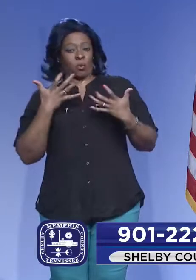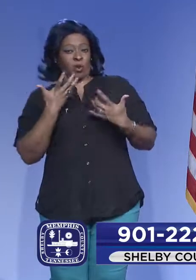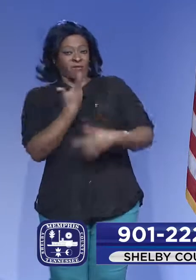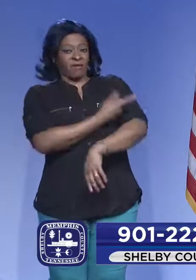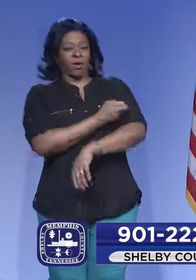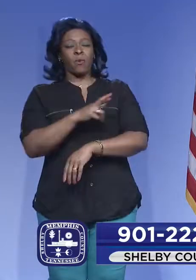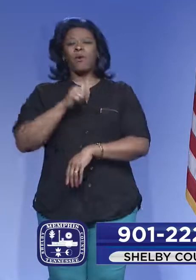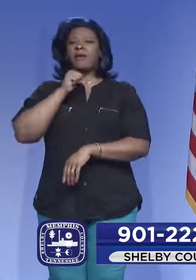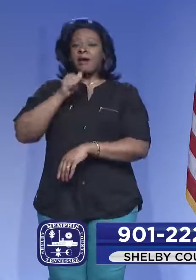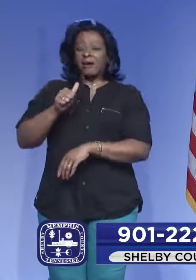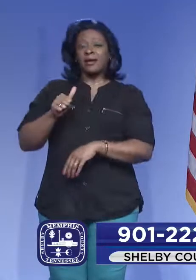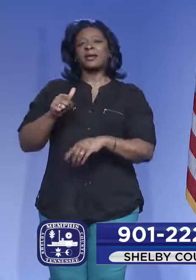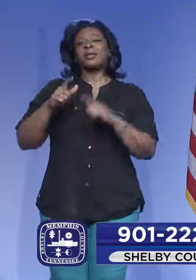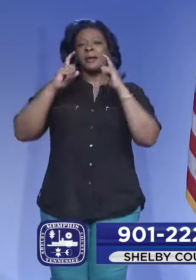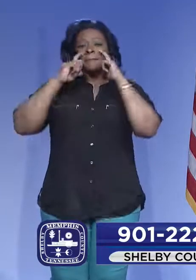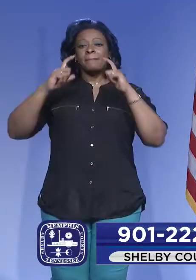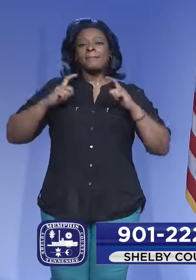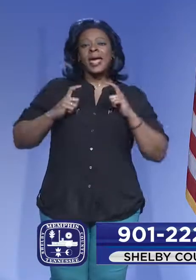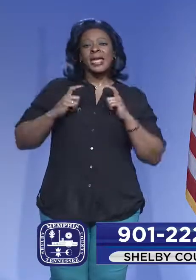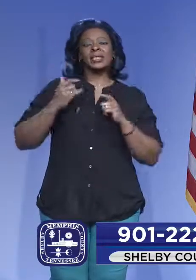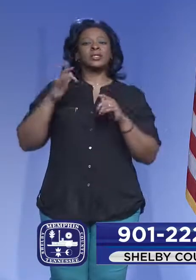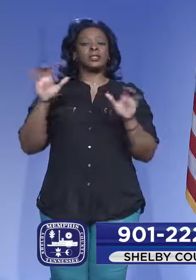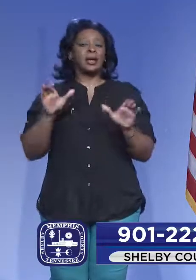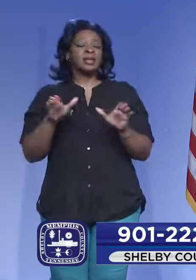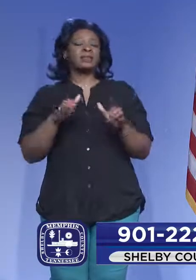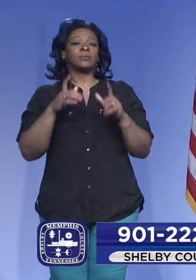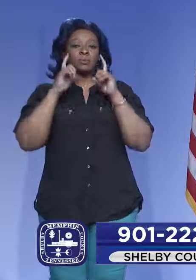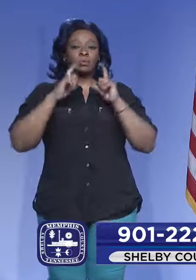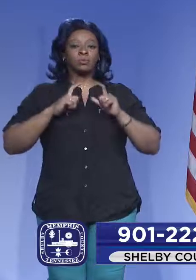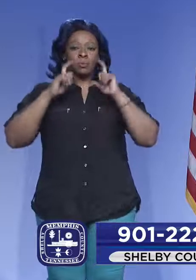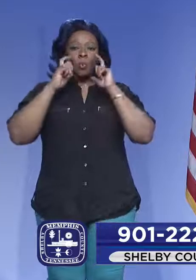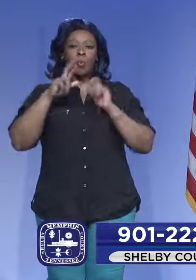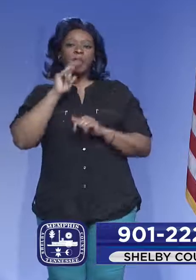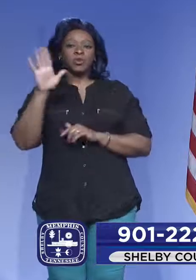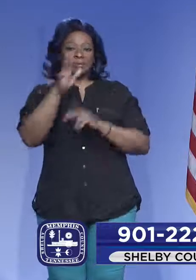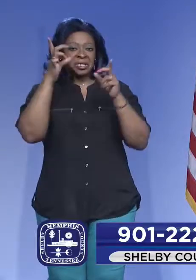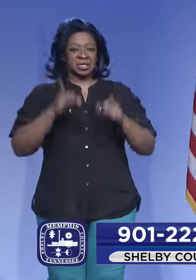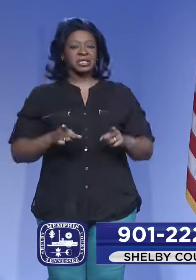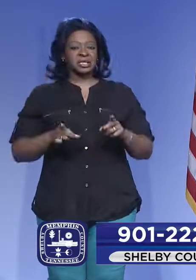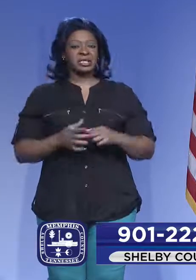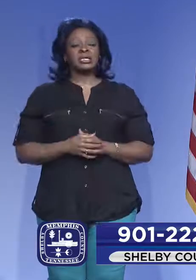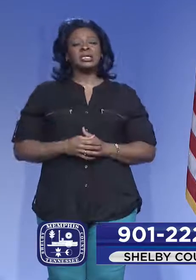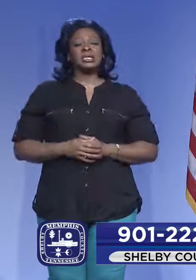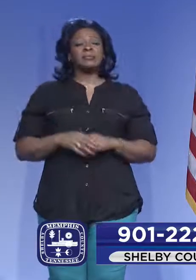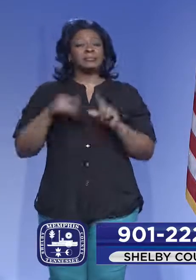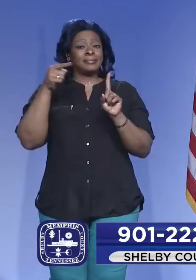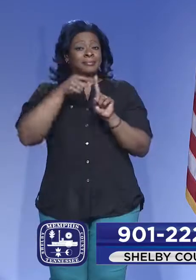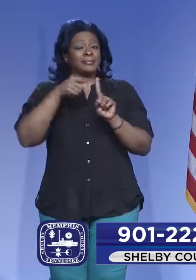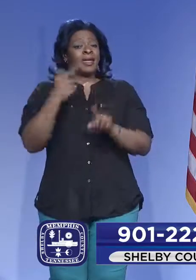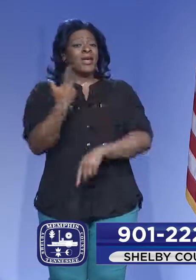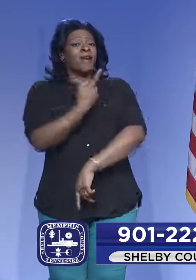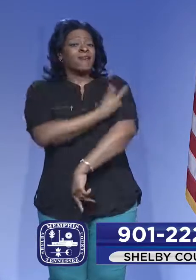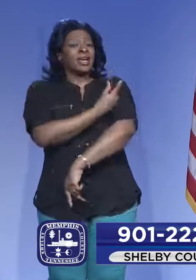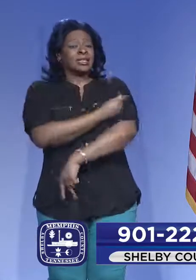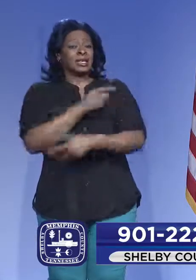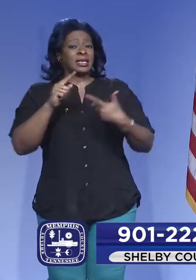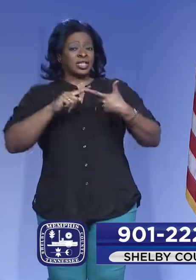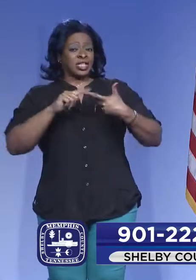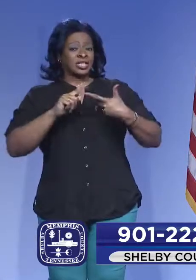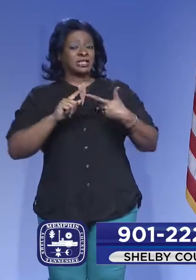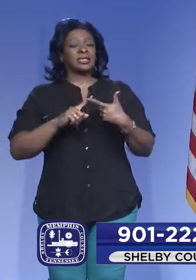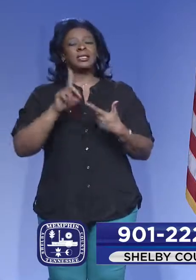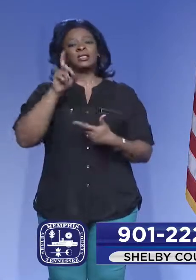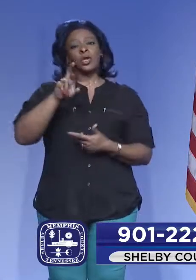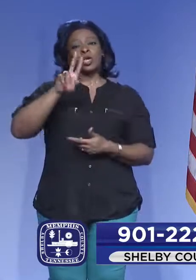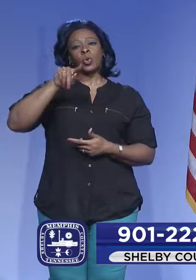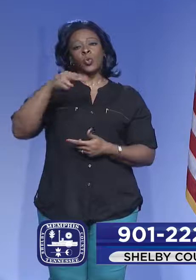and they want to take the masks off during certain activities. The second thing I want to touch on is vaccinations. So as Dr.